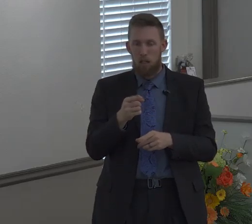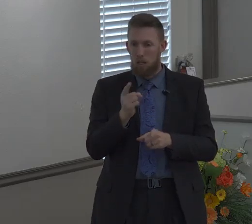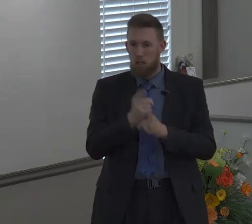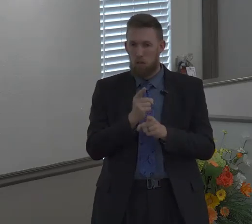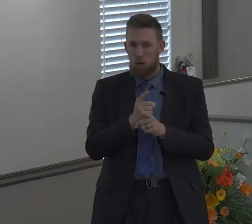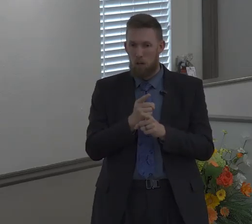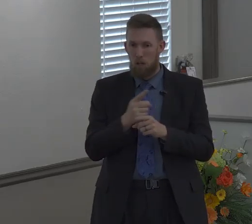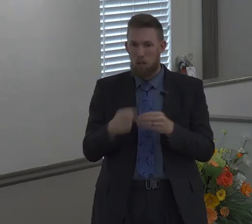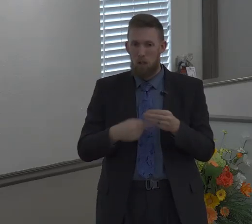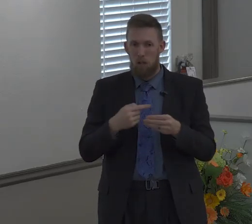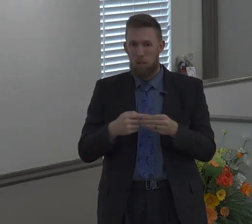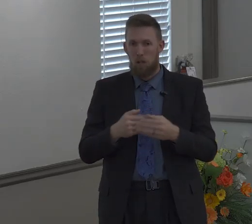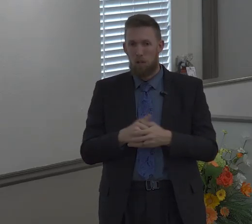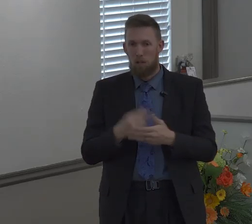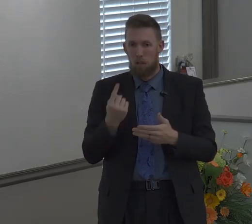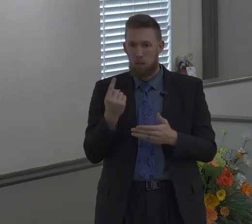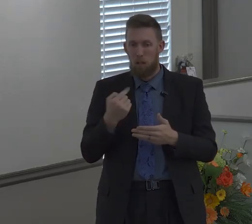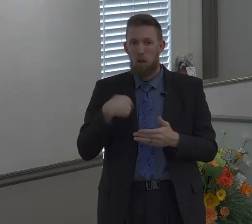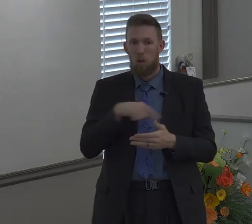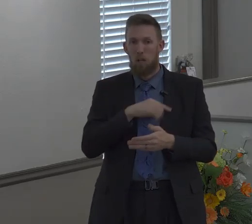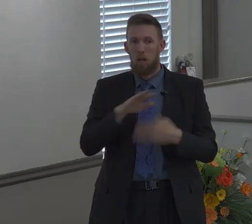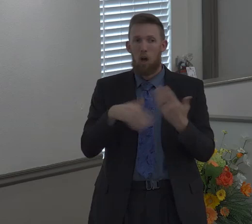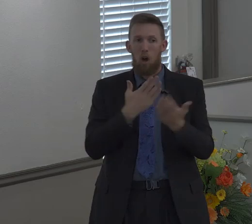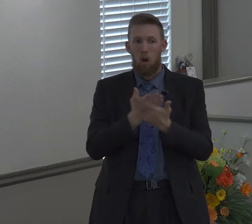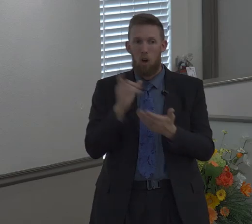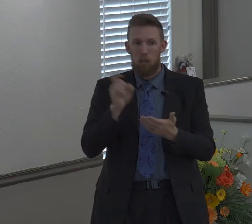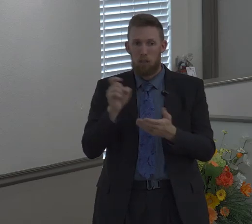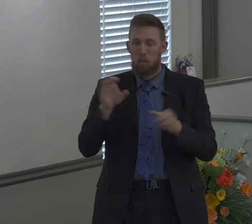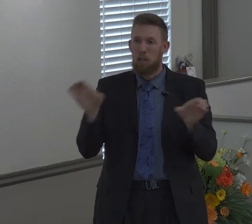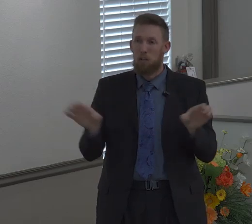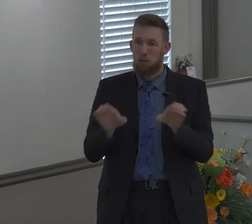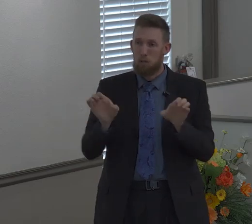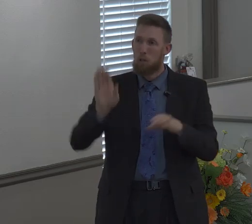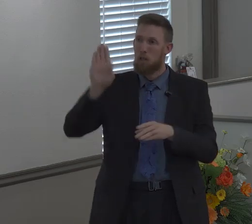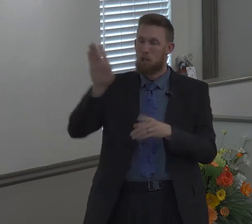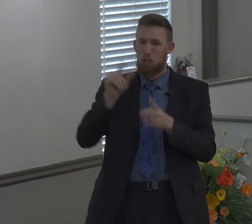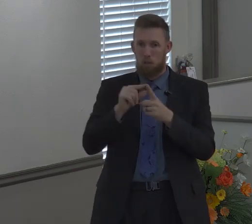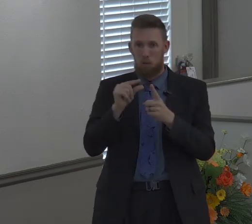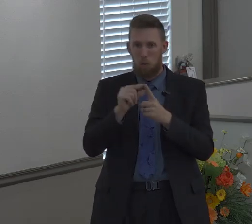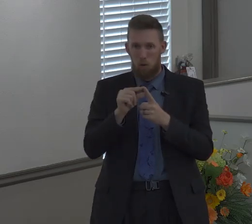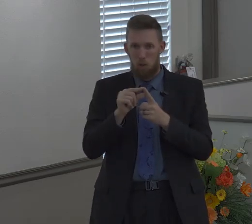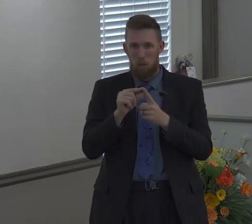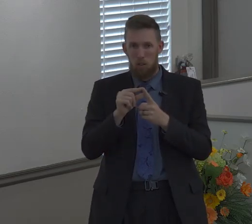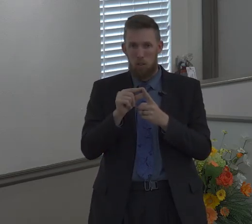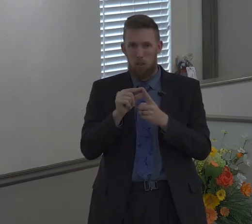right on this matter. We all need to be doing the word of God.